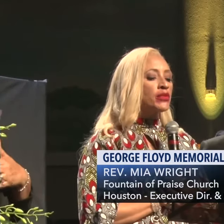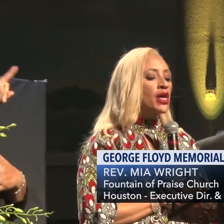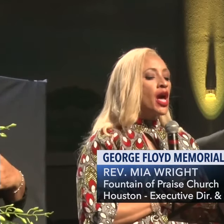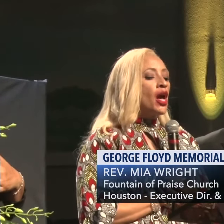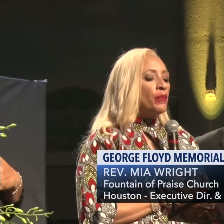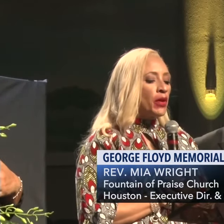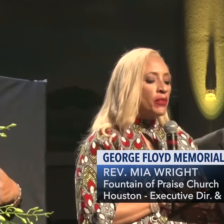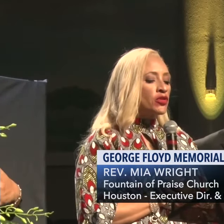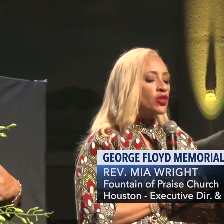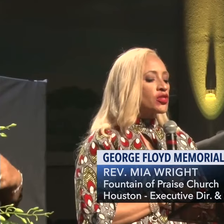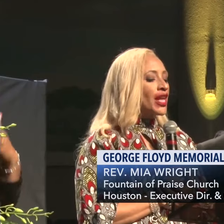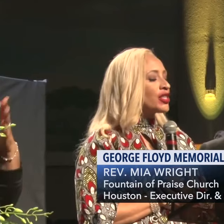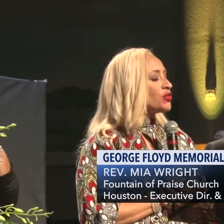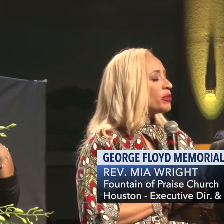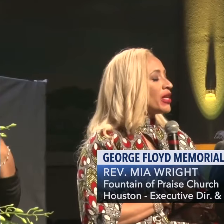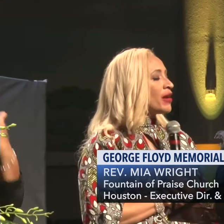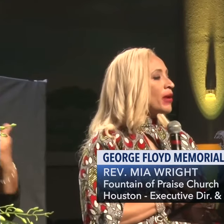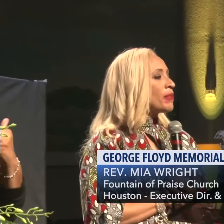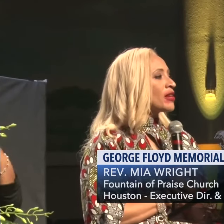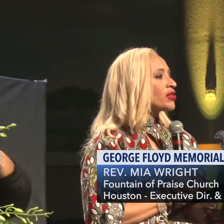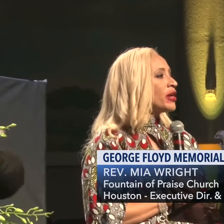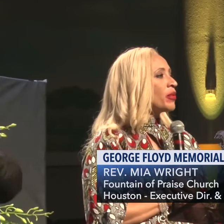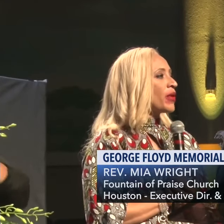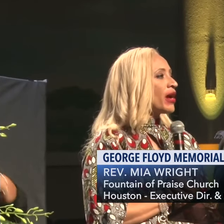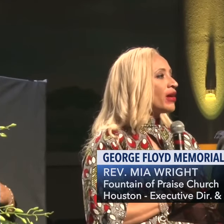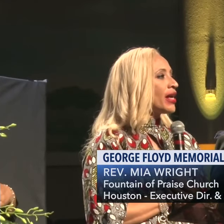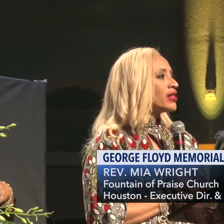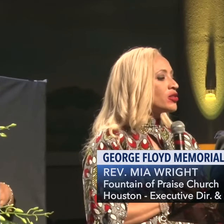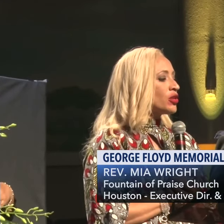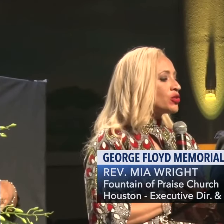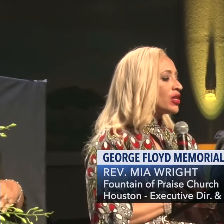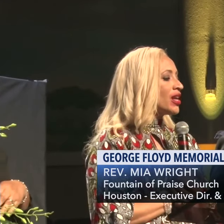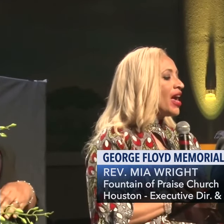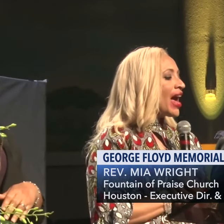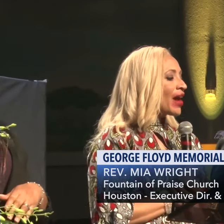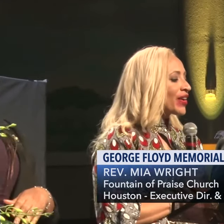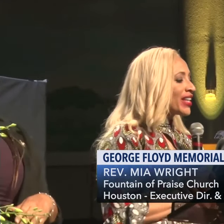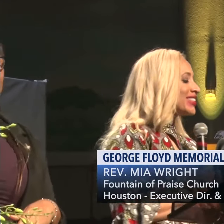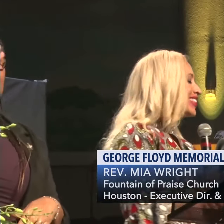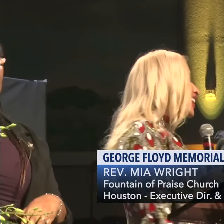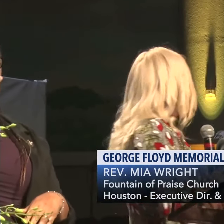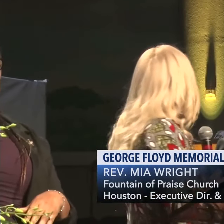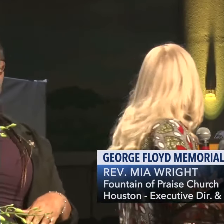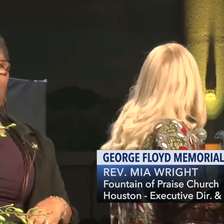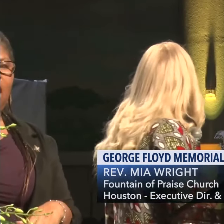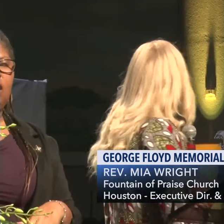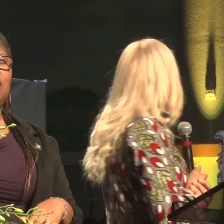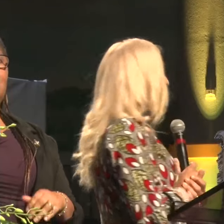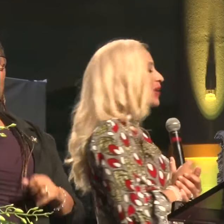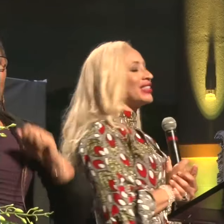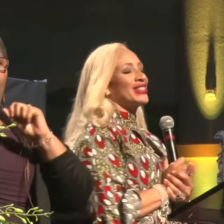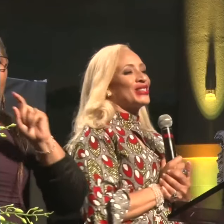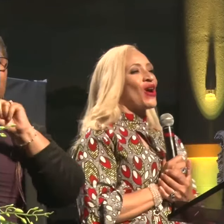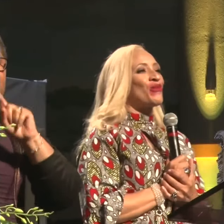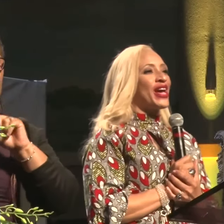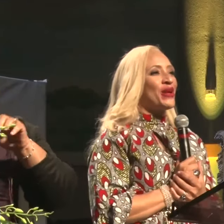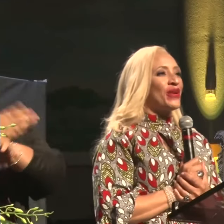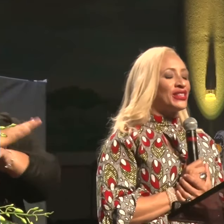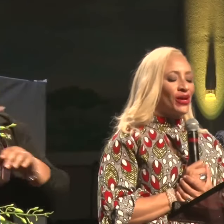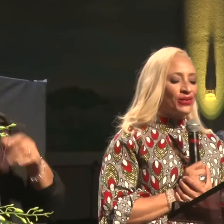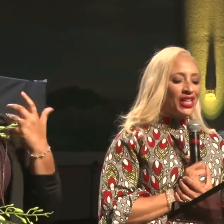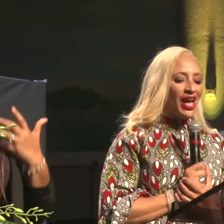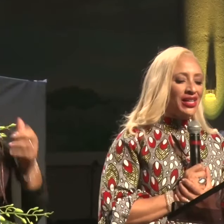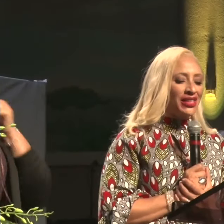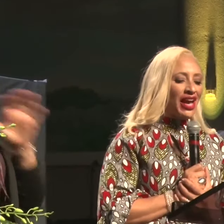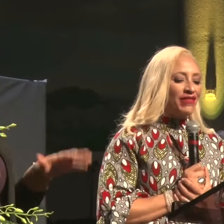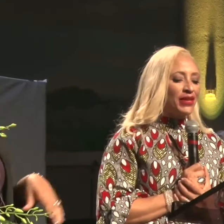programs, the musical selection will be led by Pastor Kimberell and this Houston aggregate of singers. Amen. Who have blessed us already. We